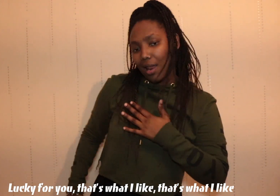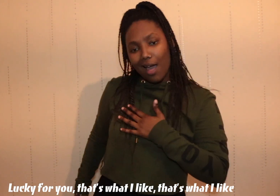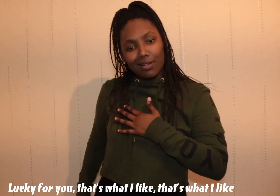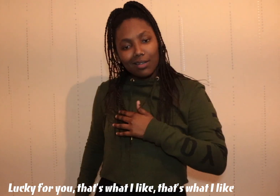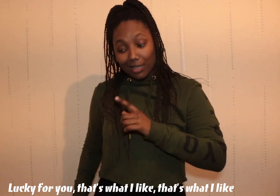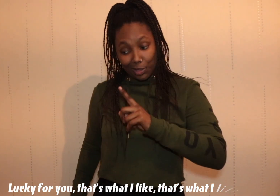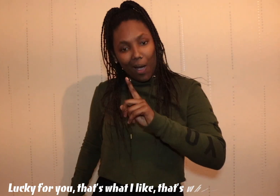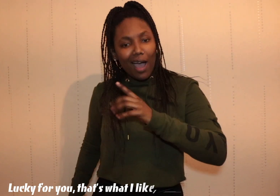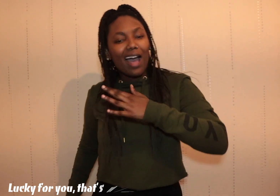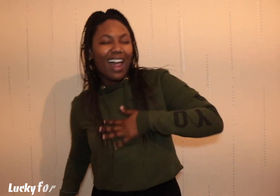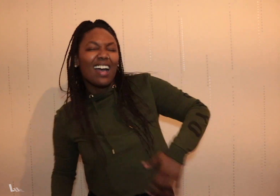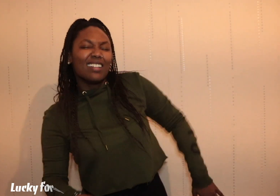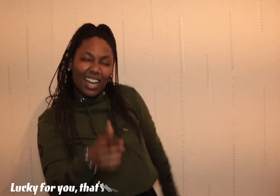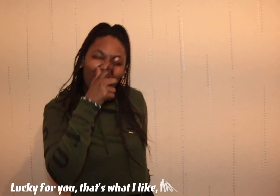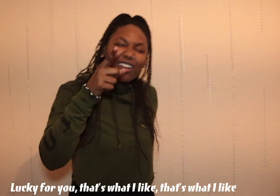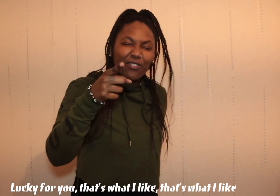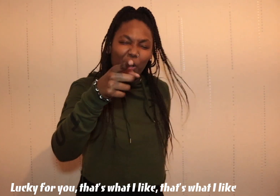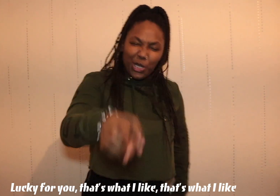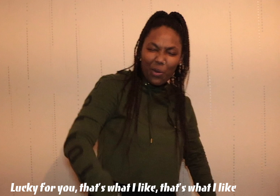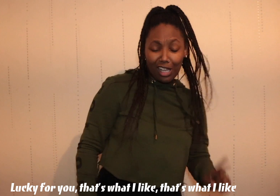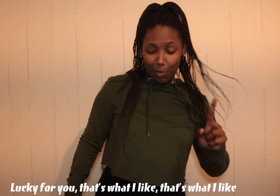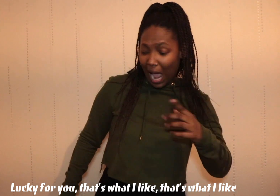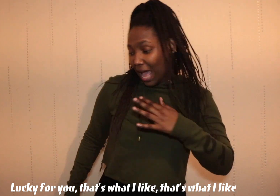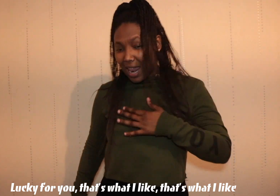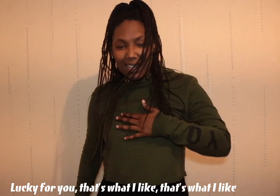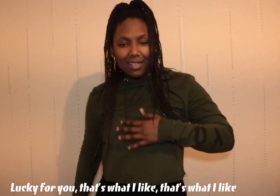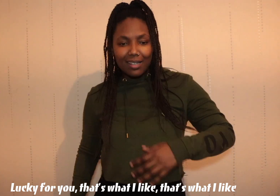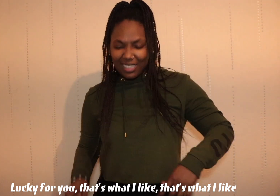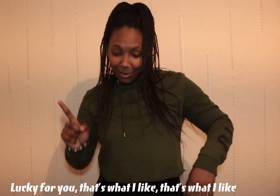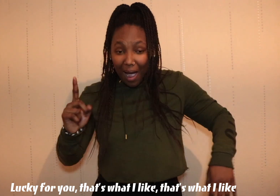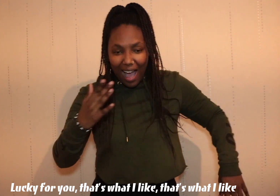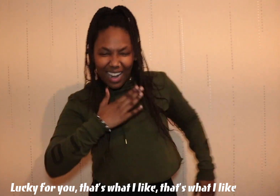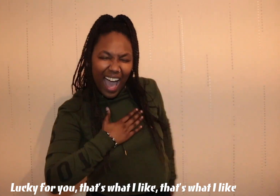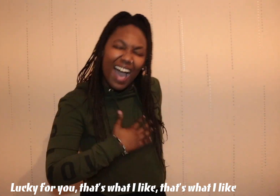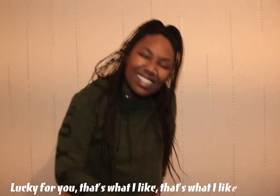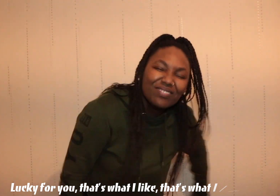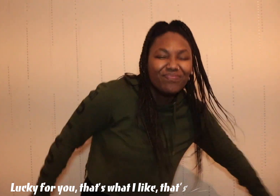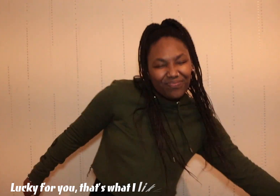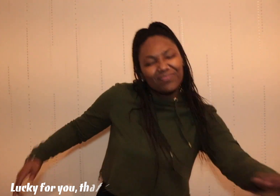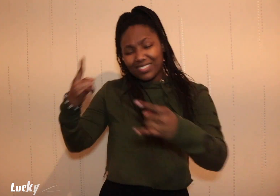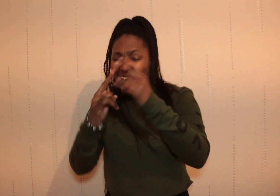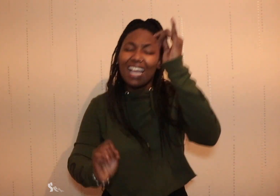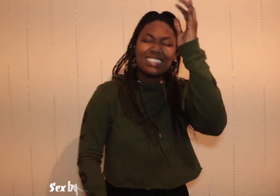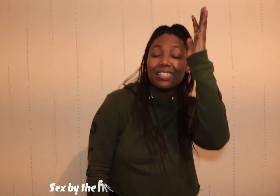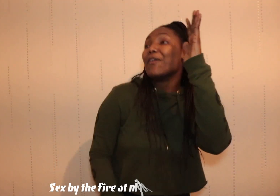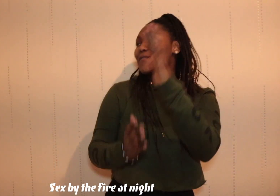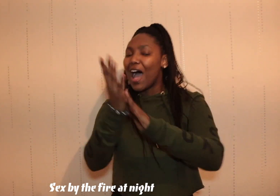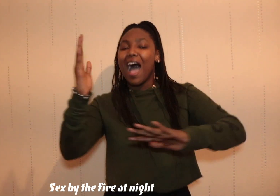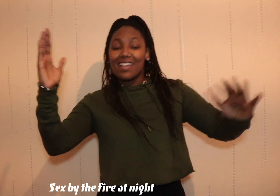I like That's what I like Lucky for you That's what I like That's what I like Stashed by the fire